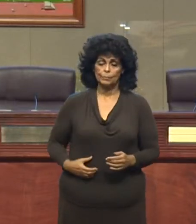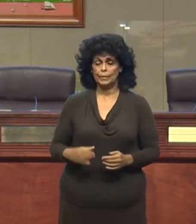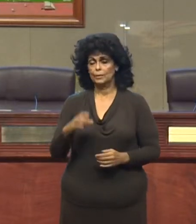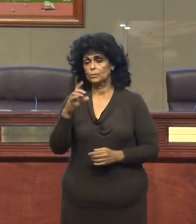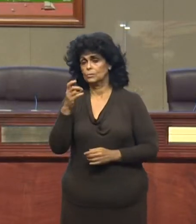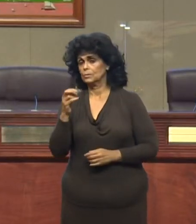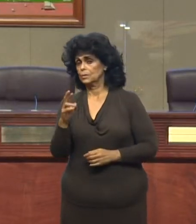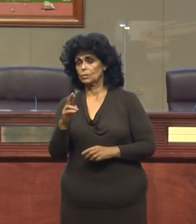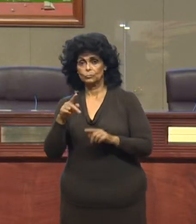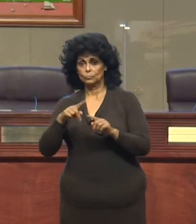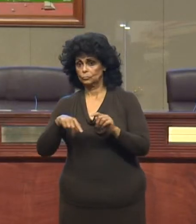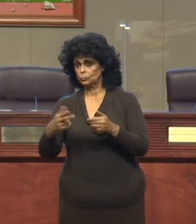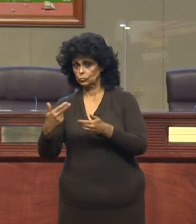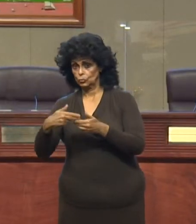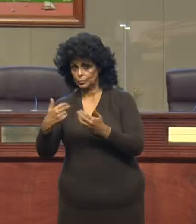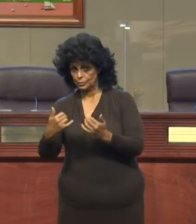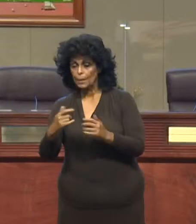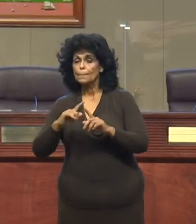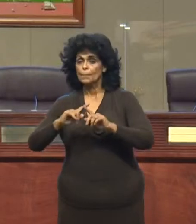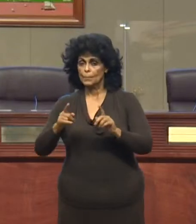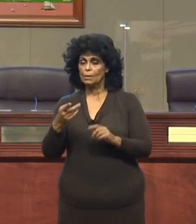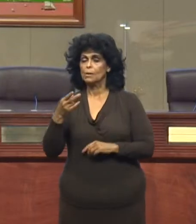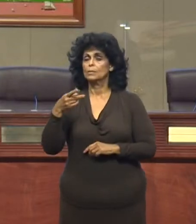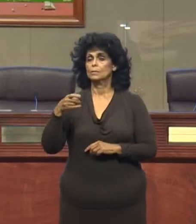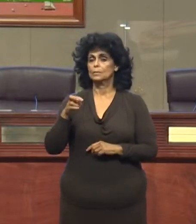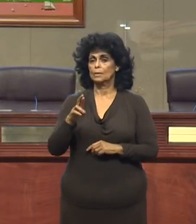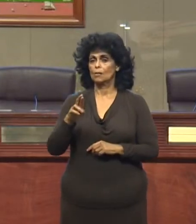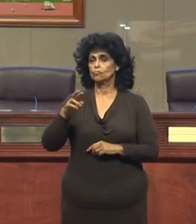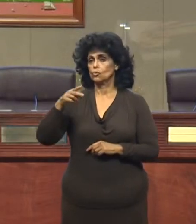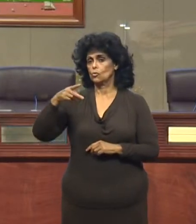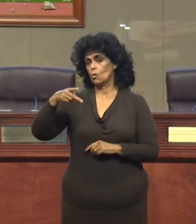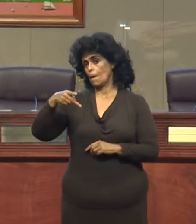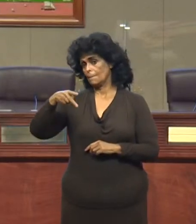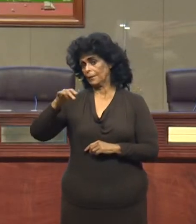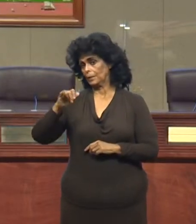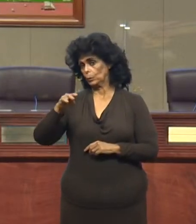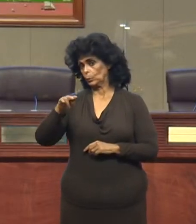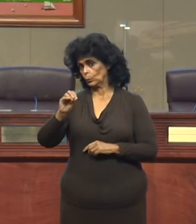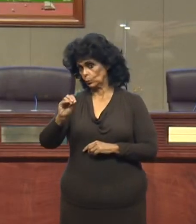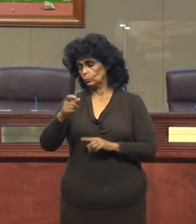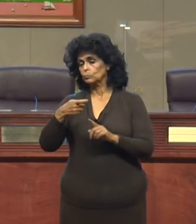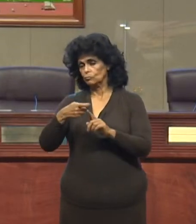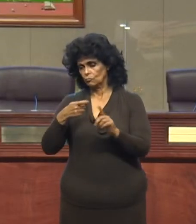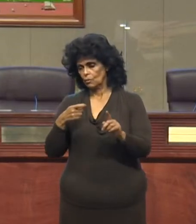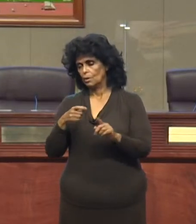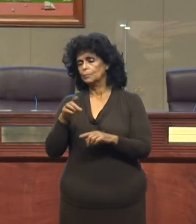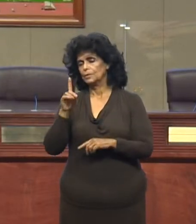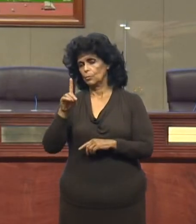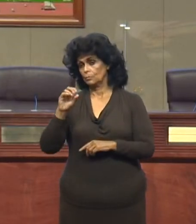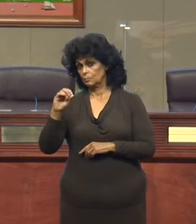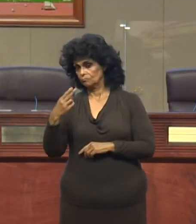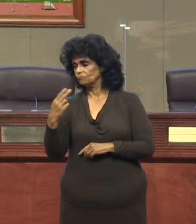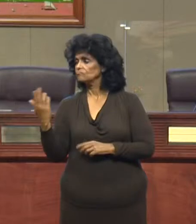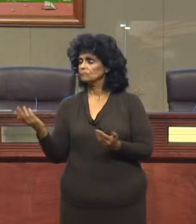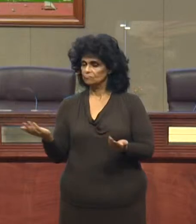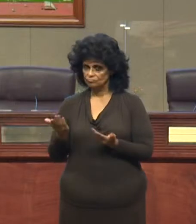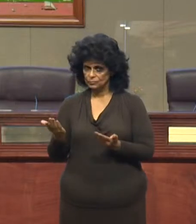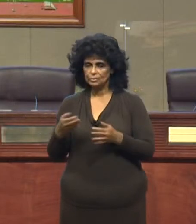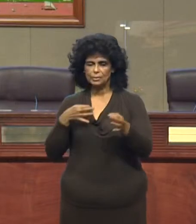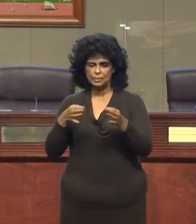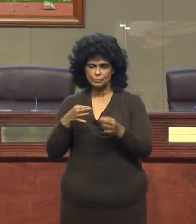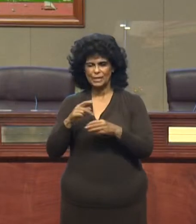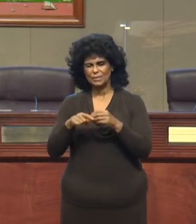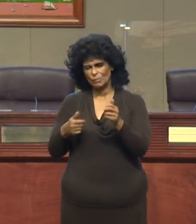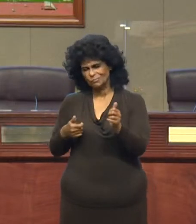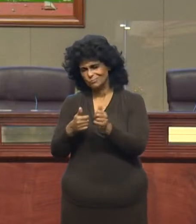us today. However, Dr. Raul Pino from the Florida Department of Health in Orange County is here with the state updates, positivity rates, and other important